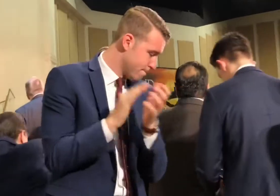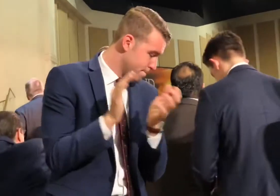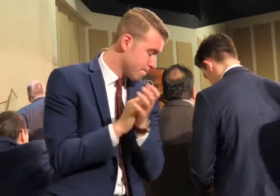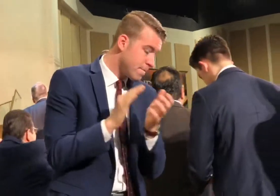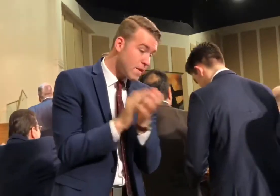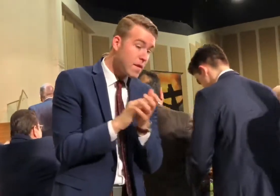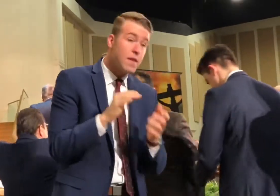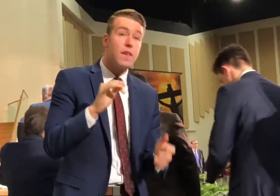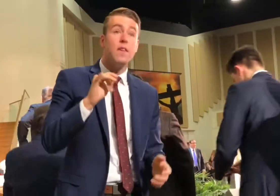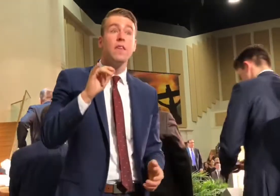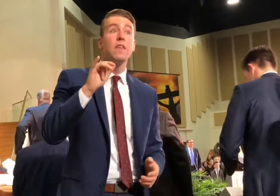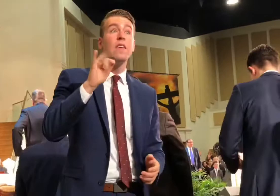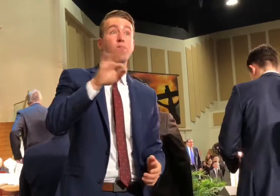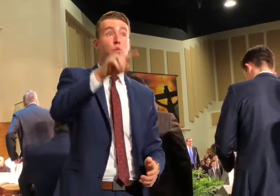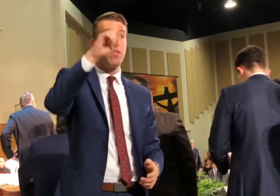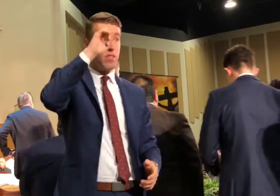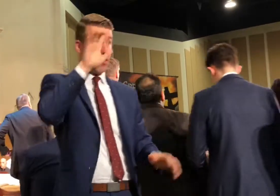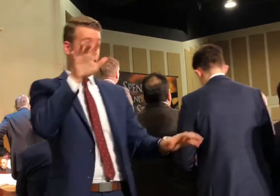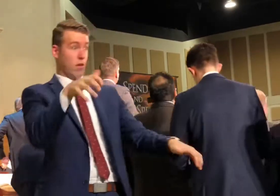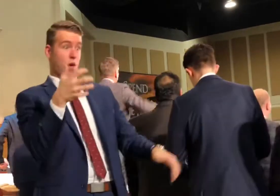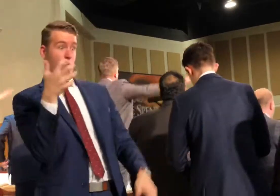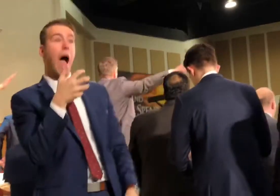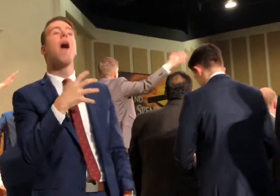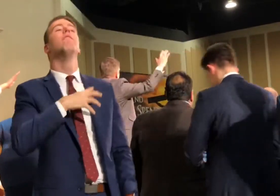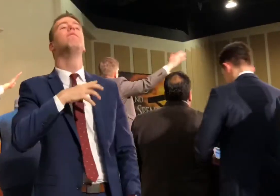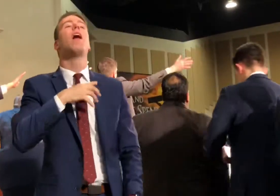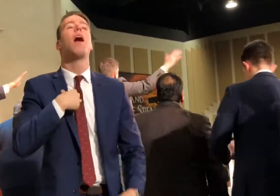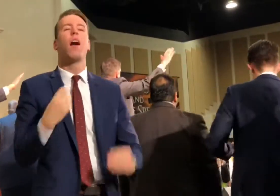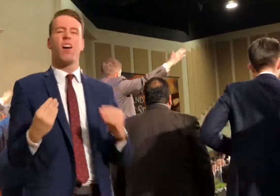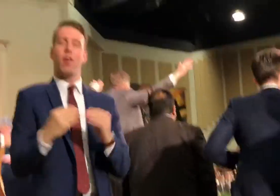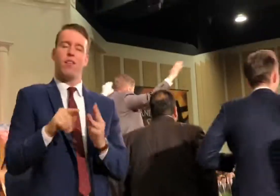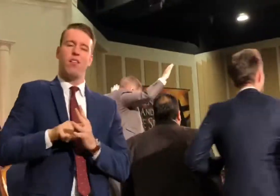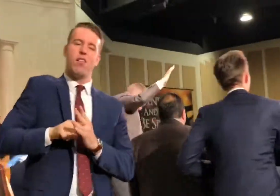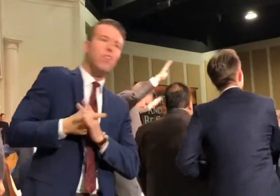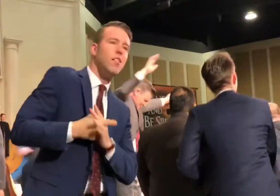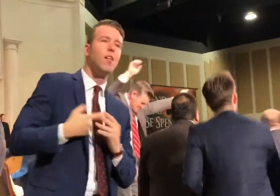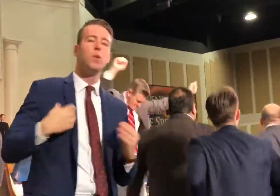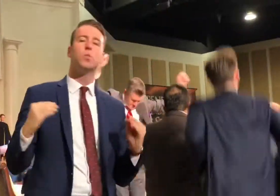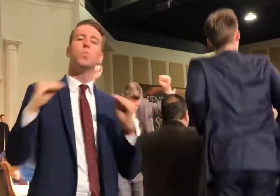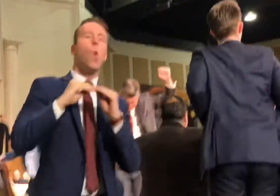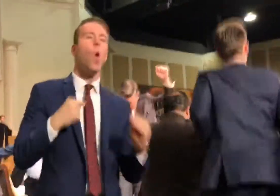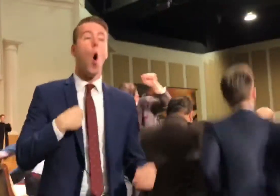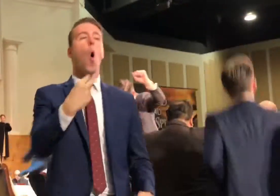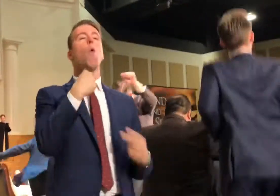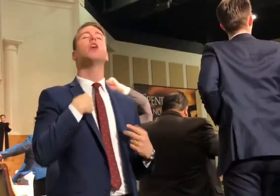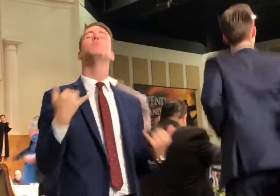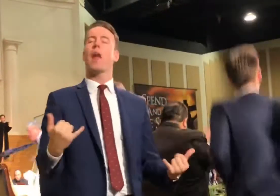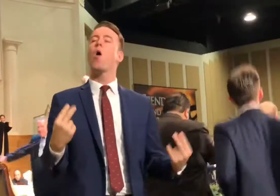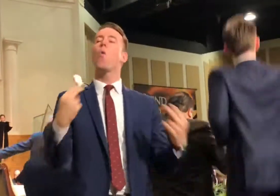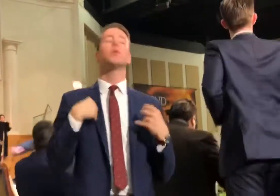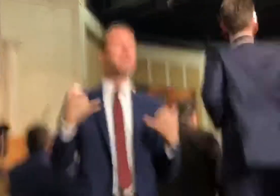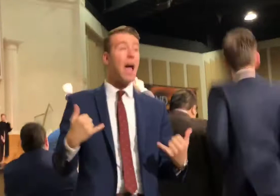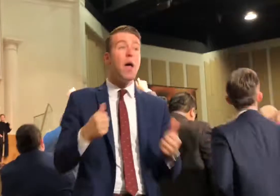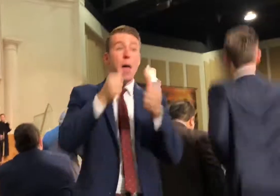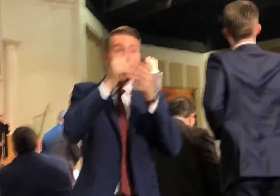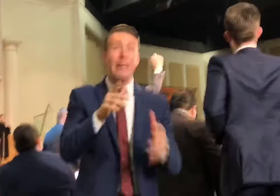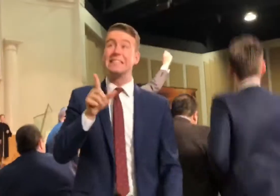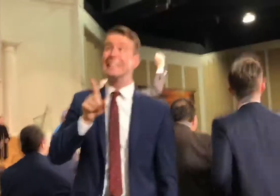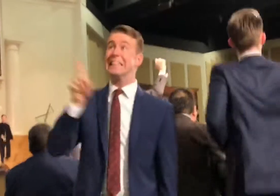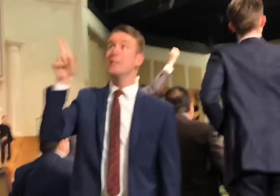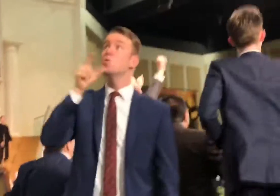If you think that was something, watch me now. Watch me now. Blessed is he